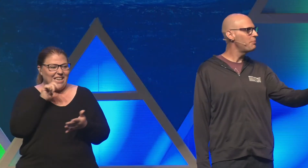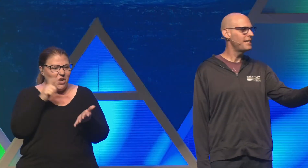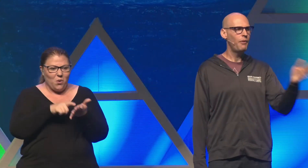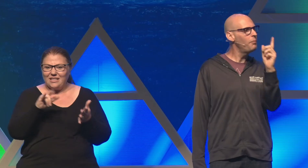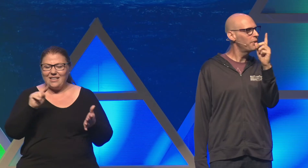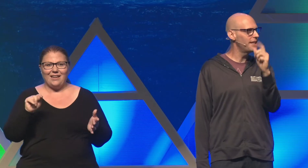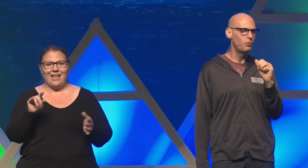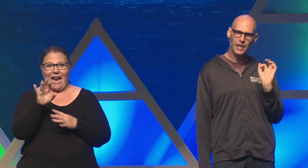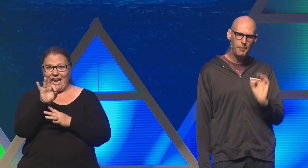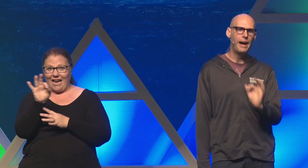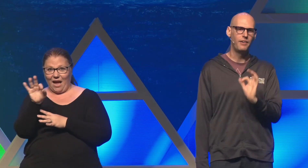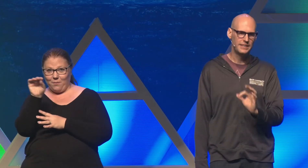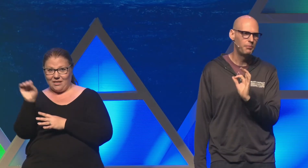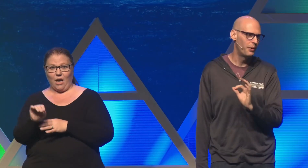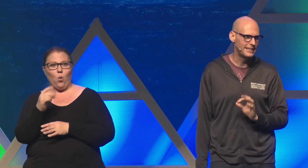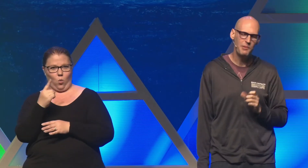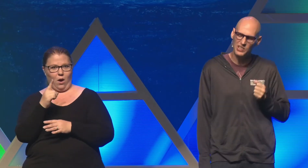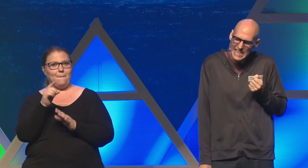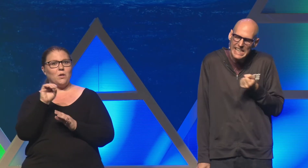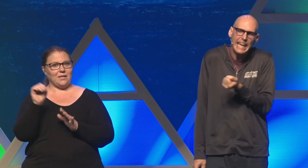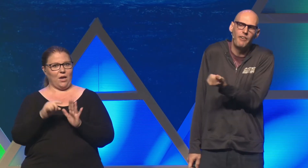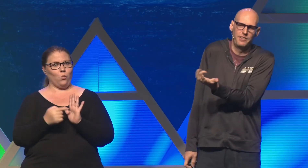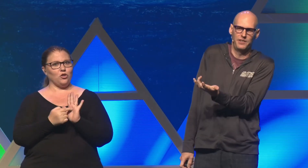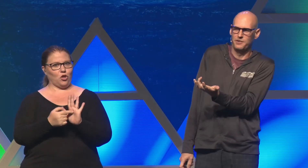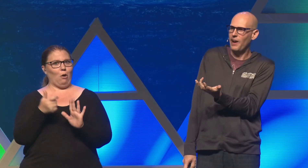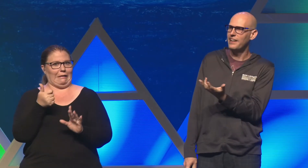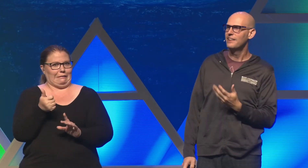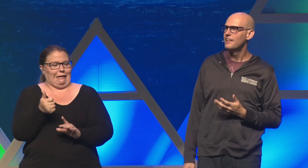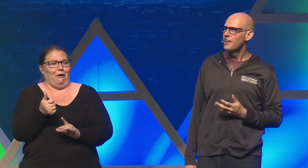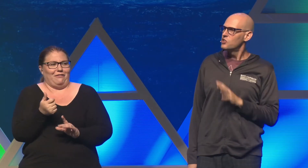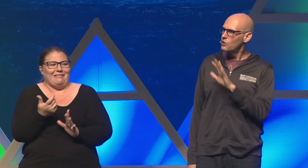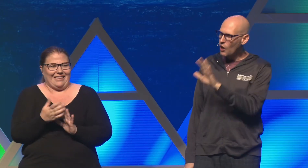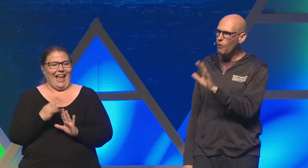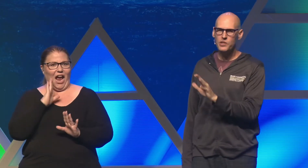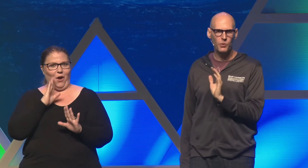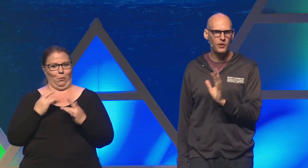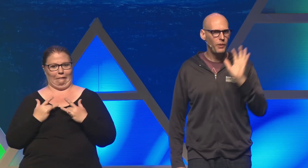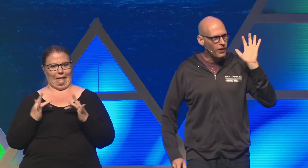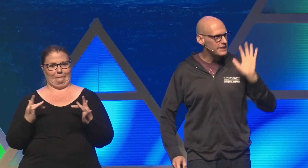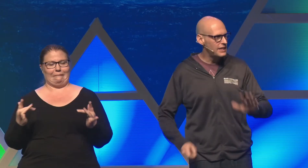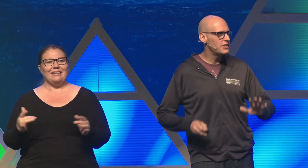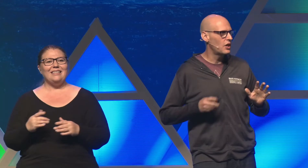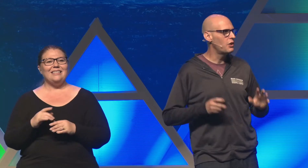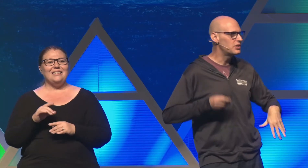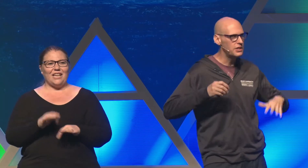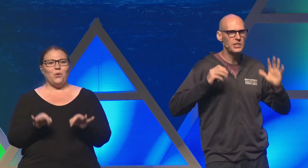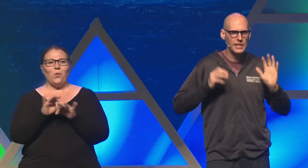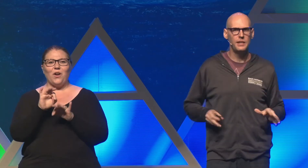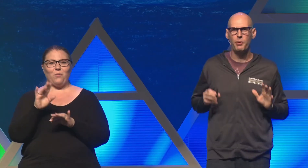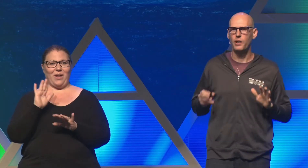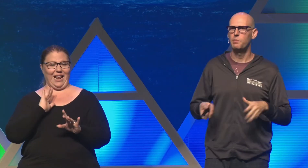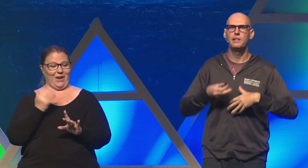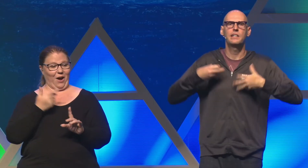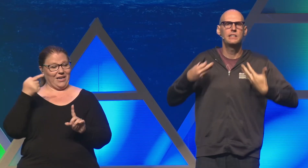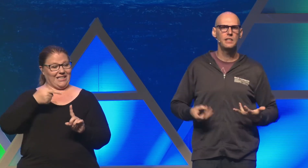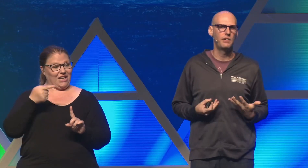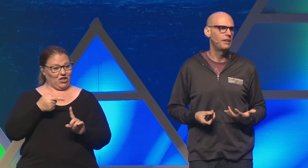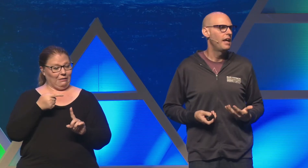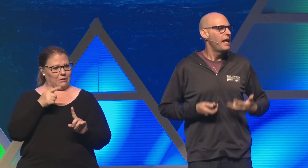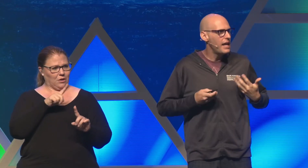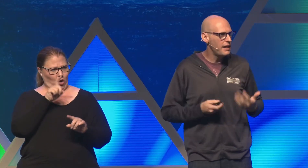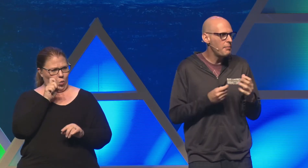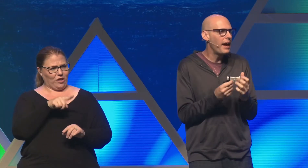99%, 1% will come out at some point in time. It'll eke out of you, right? So it's always worth, when our intentions are questioned, to just hit the pause button and